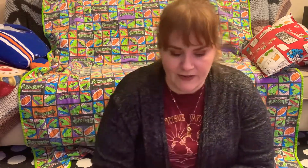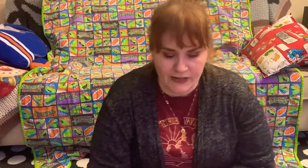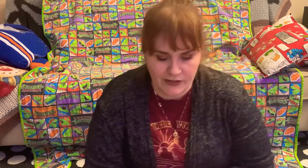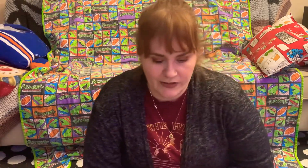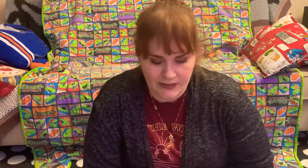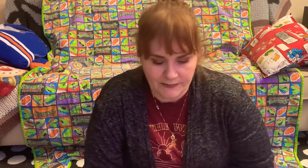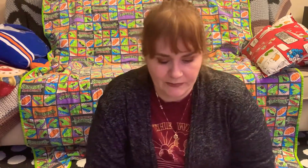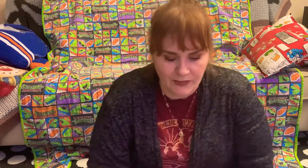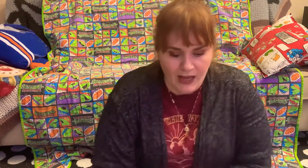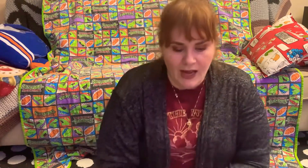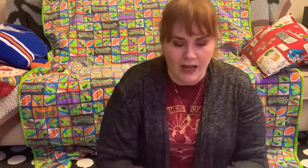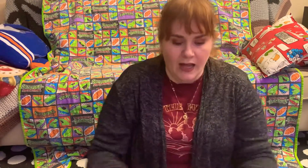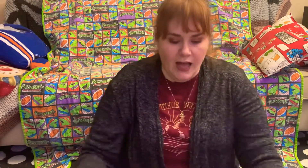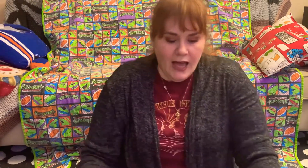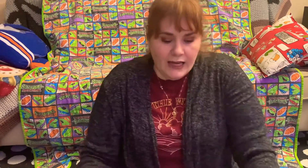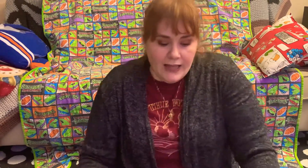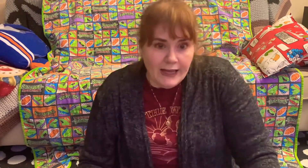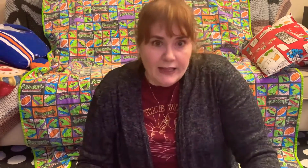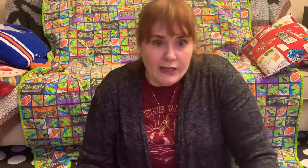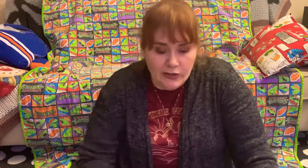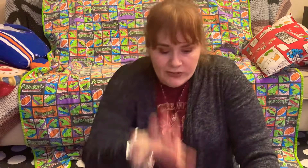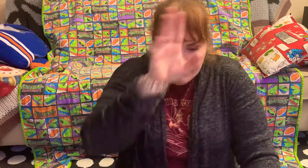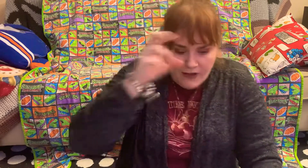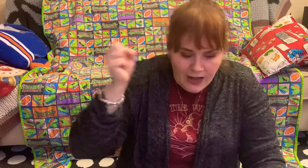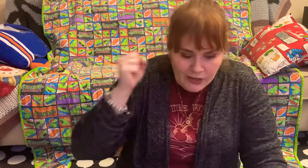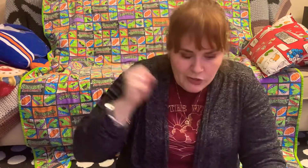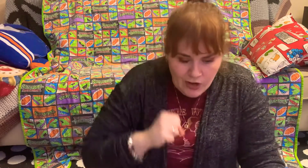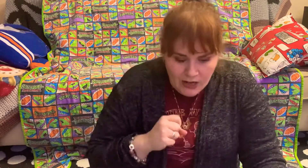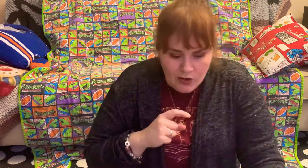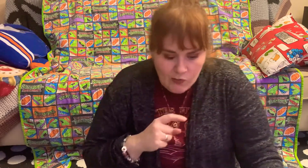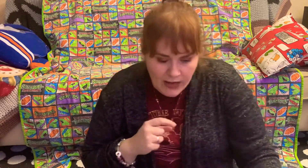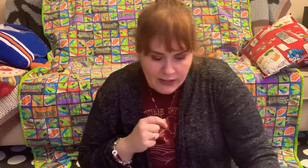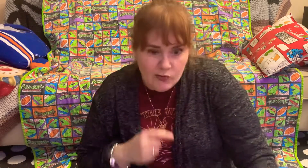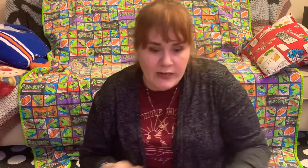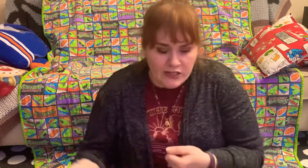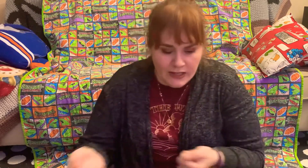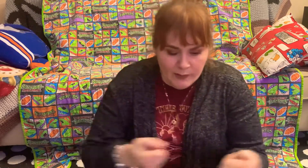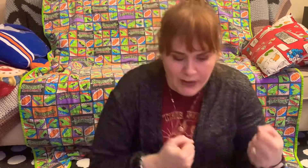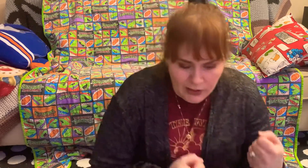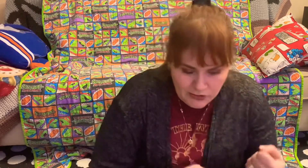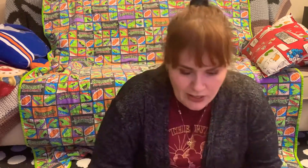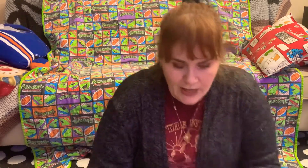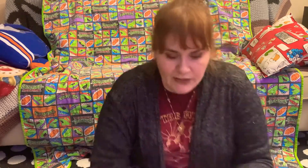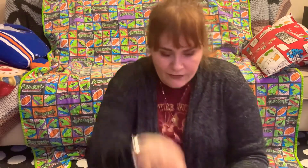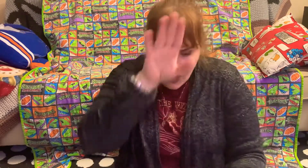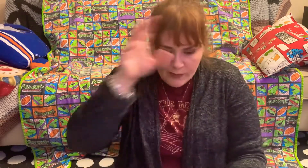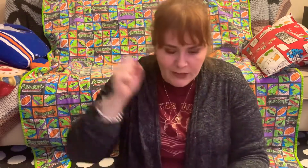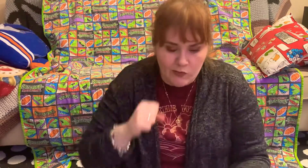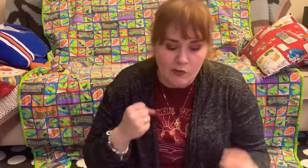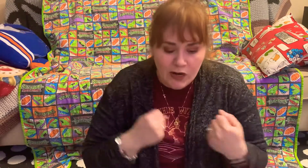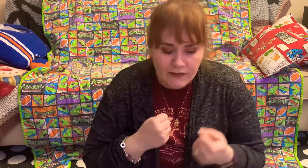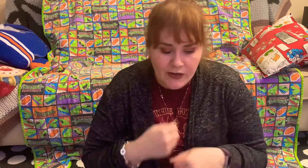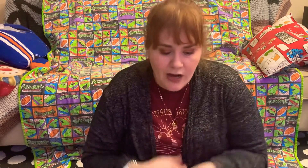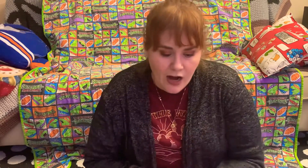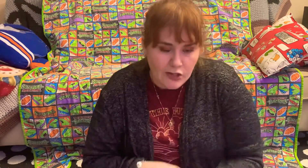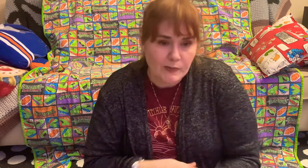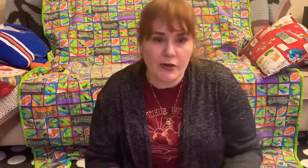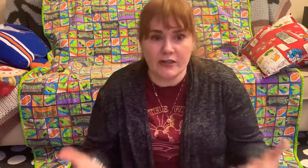firefighters. Clang, clang goes the fire truck when it's racing about. The firemen will work very hard to put the